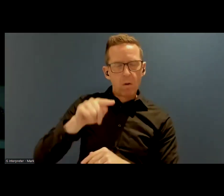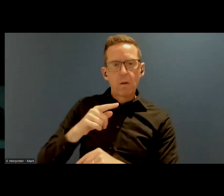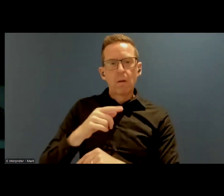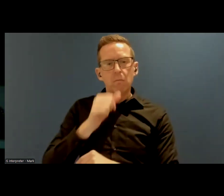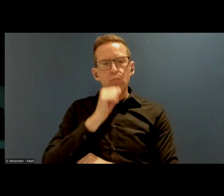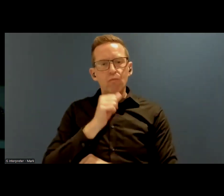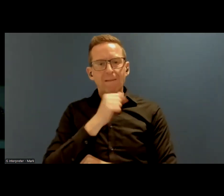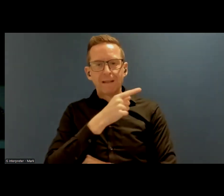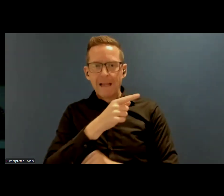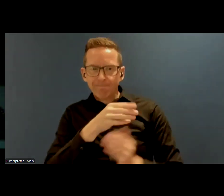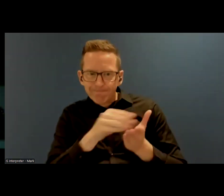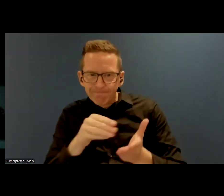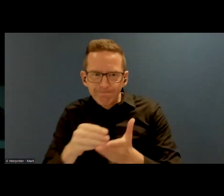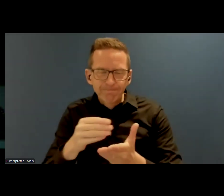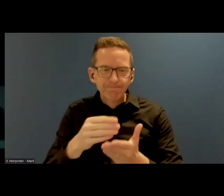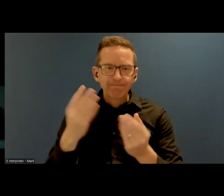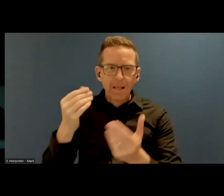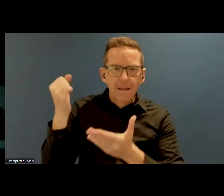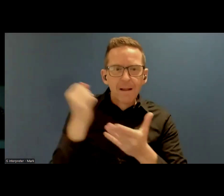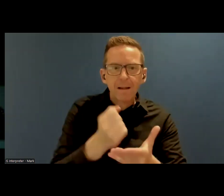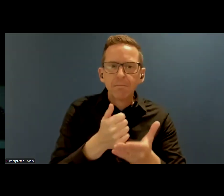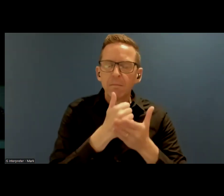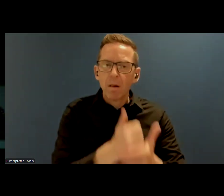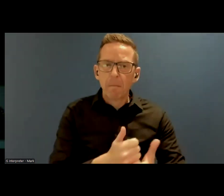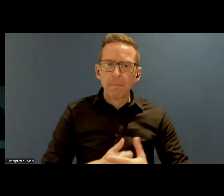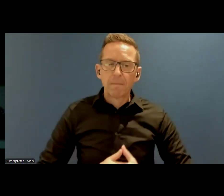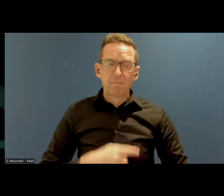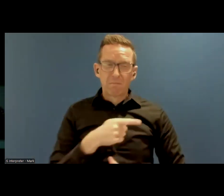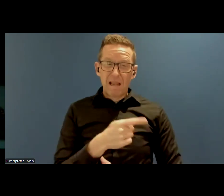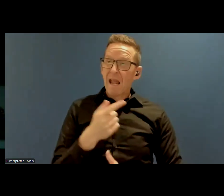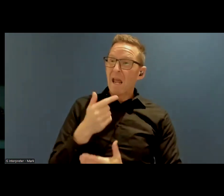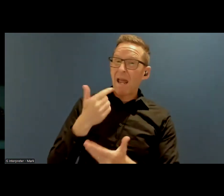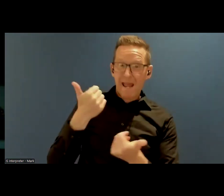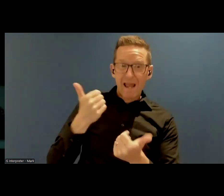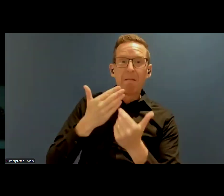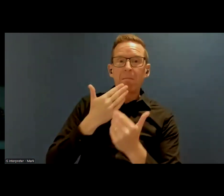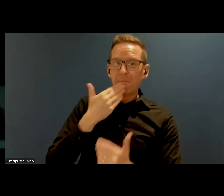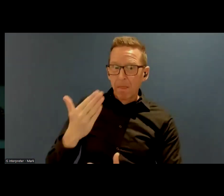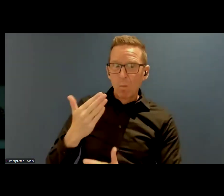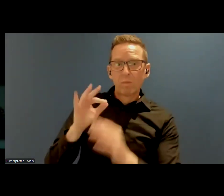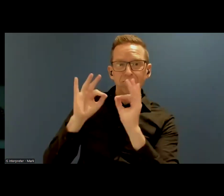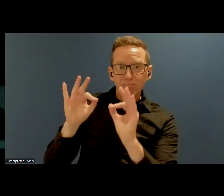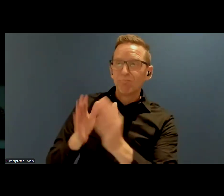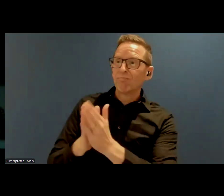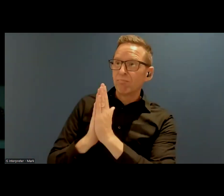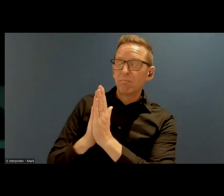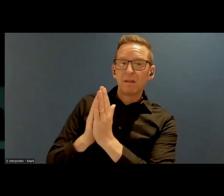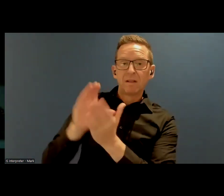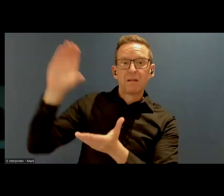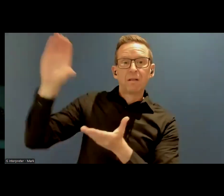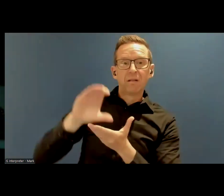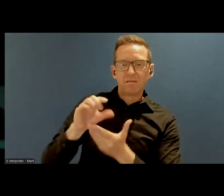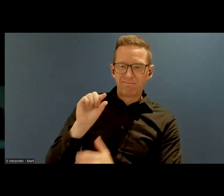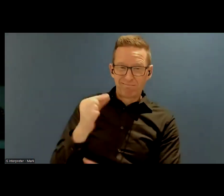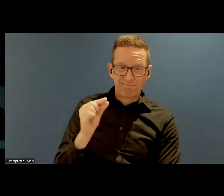smaller efforts. These efforts are just too small to really make a difference.